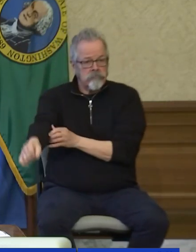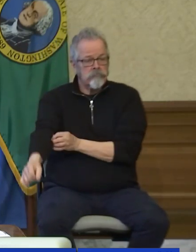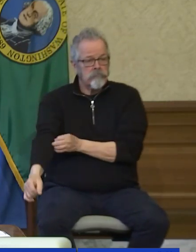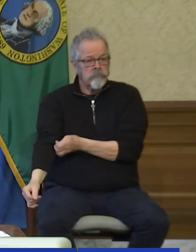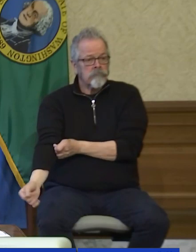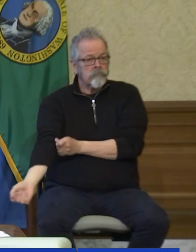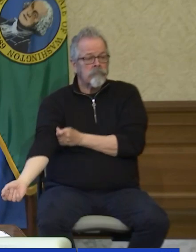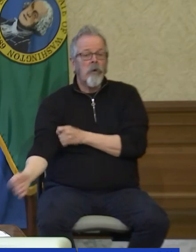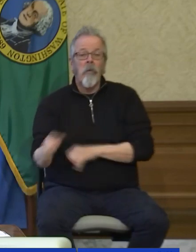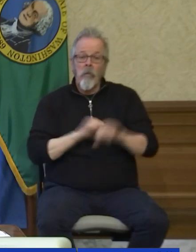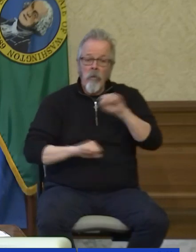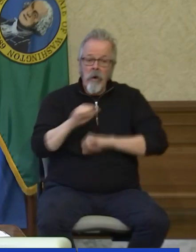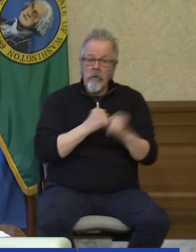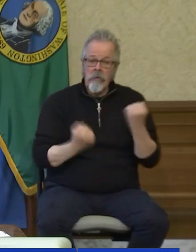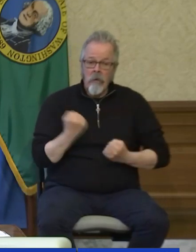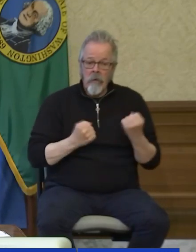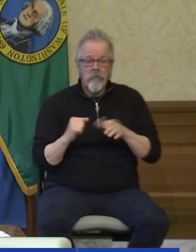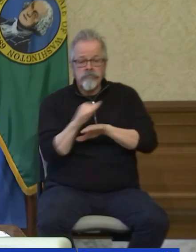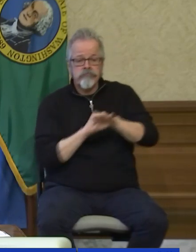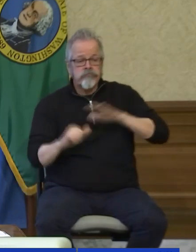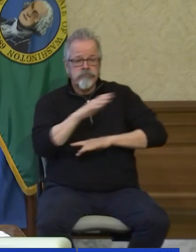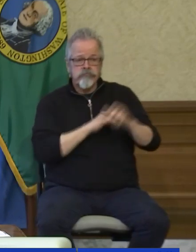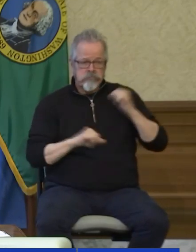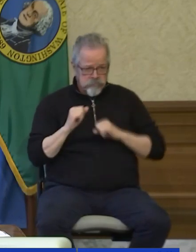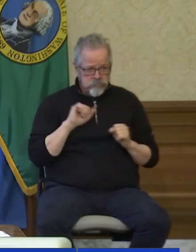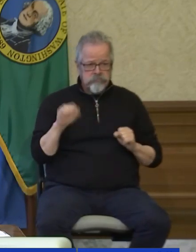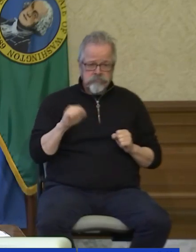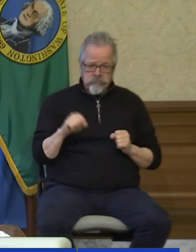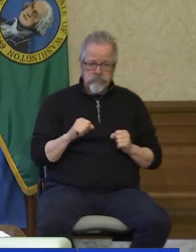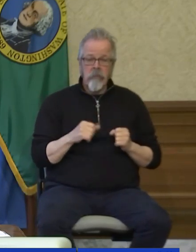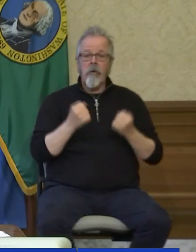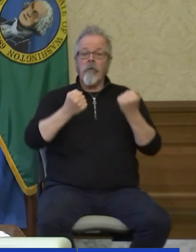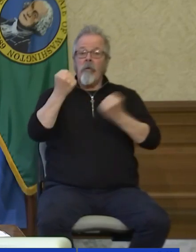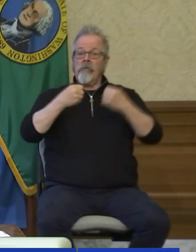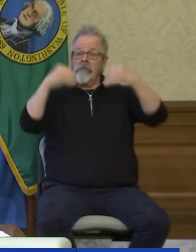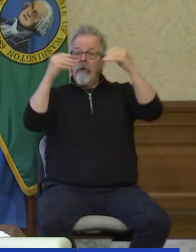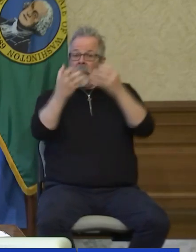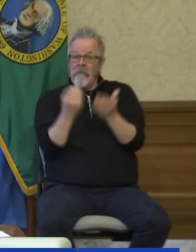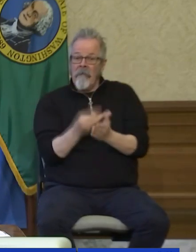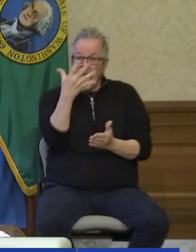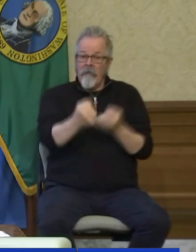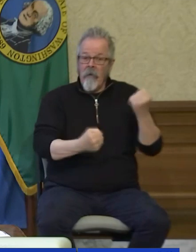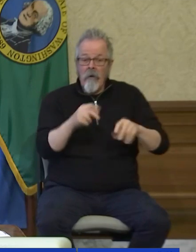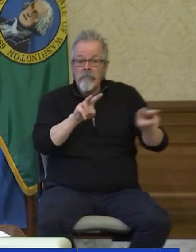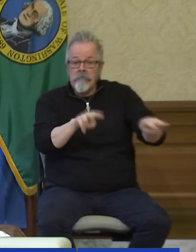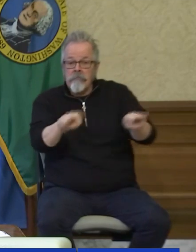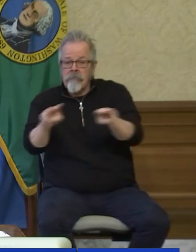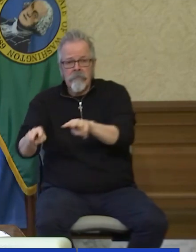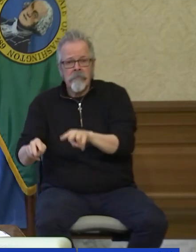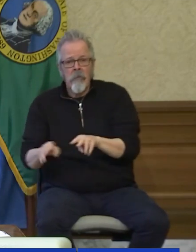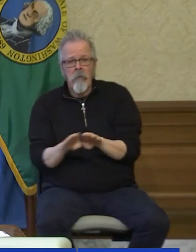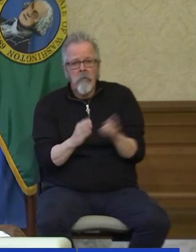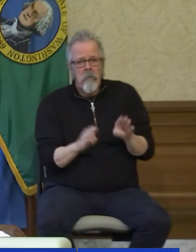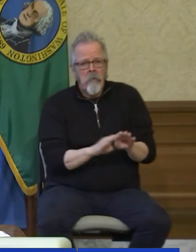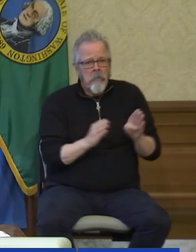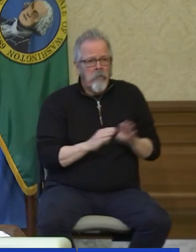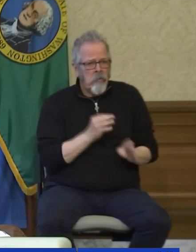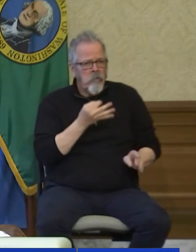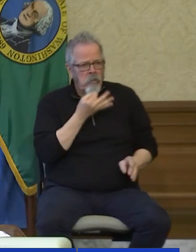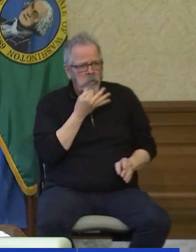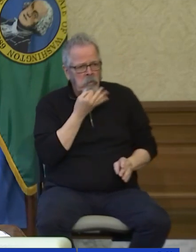week. But I do want to reiterate this, and this is a theme of going forward for the next several